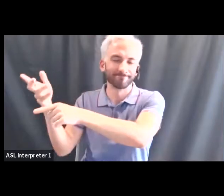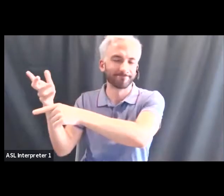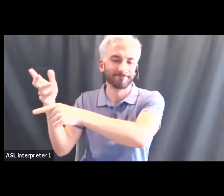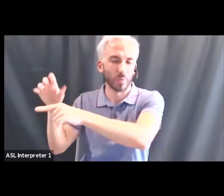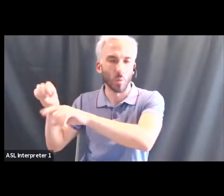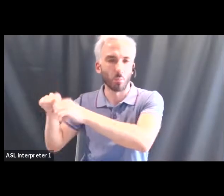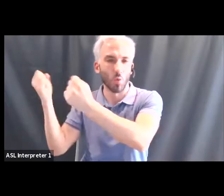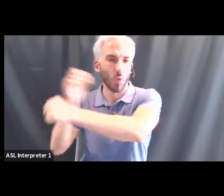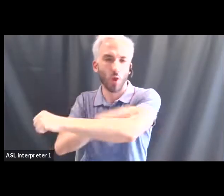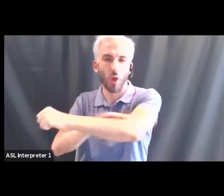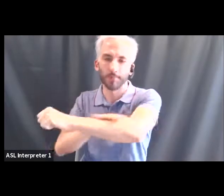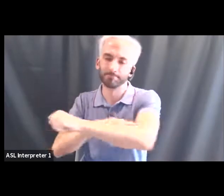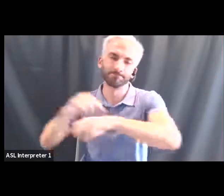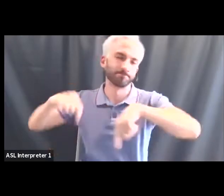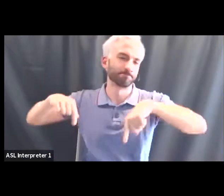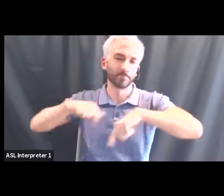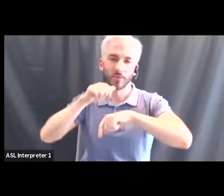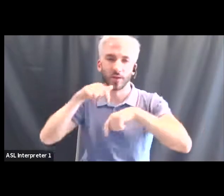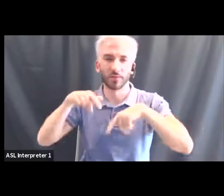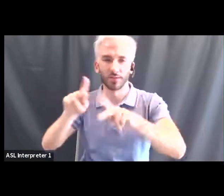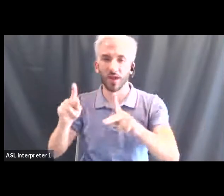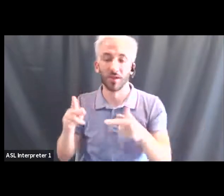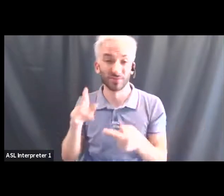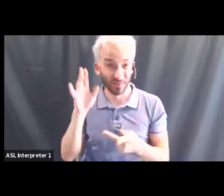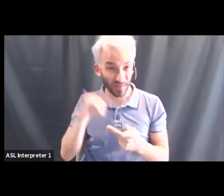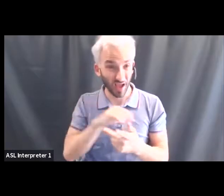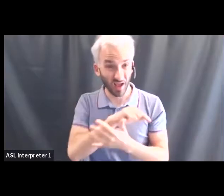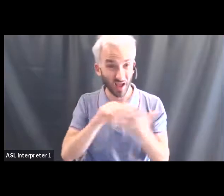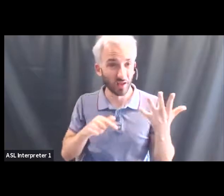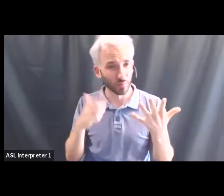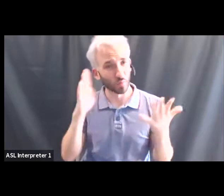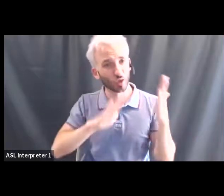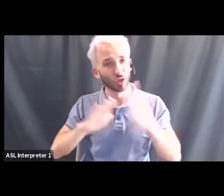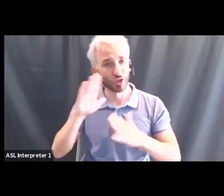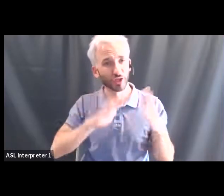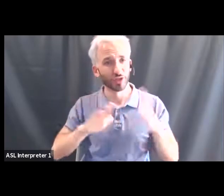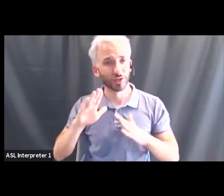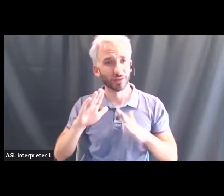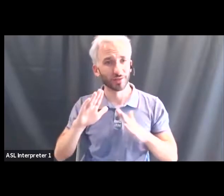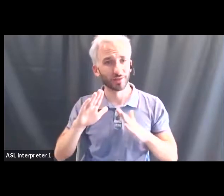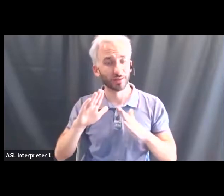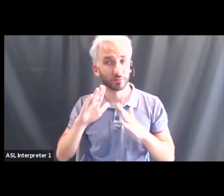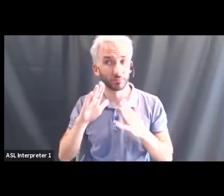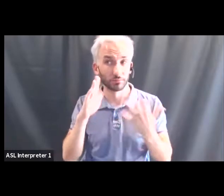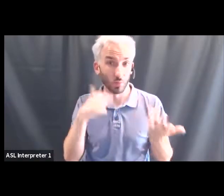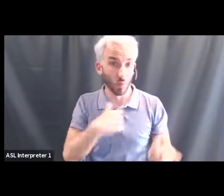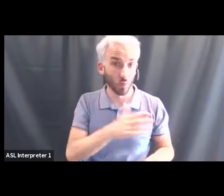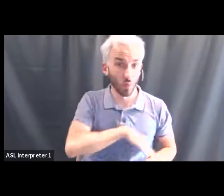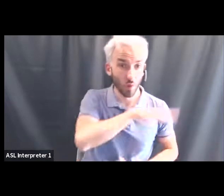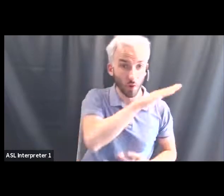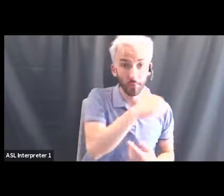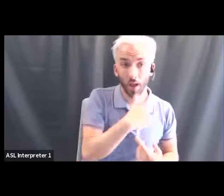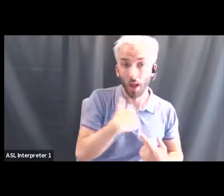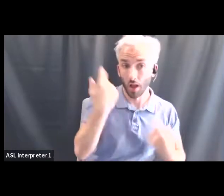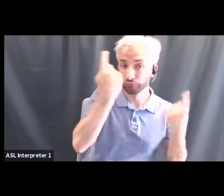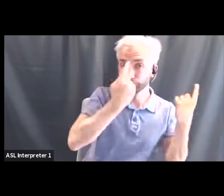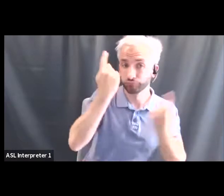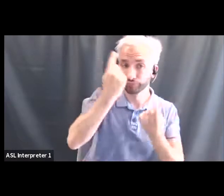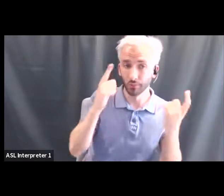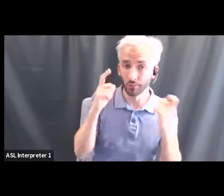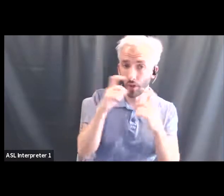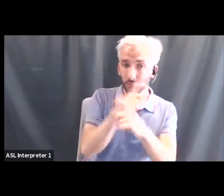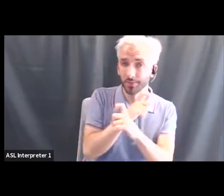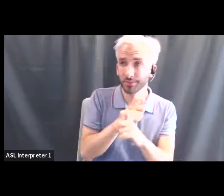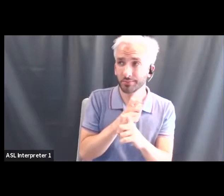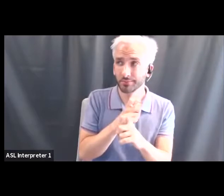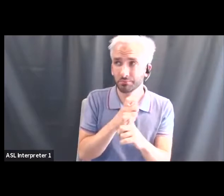is the simpleness of childhood. It's not that I didn't think about complicated things growing up or that I had the perfect life.